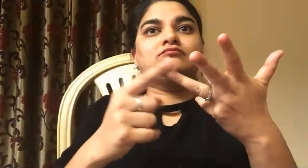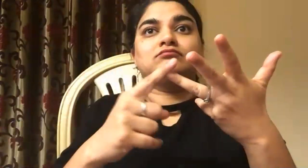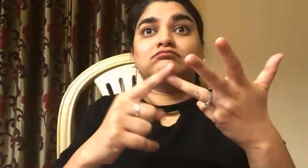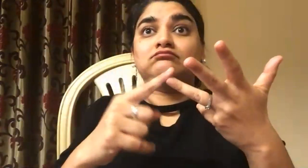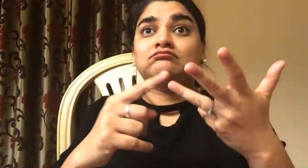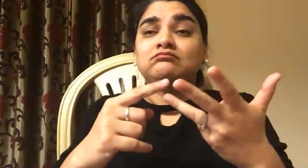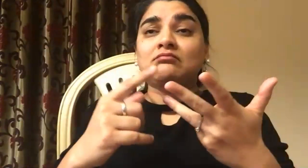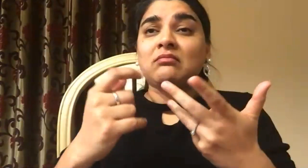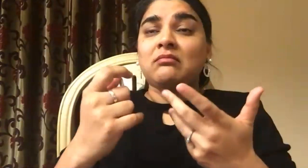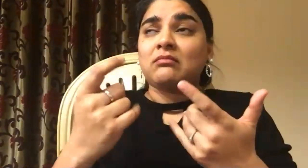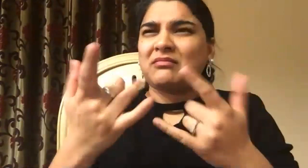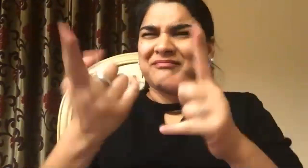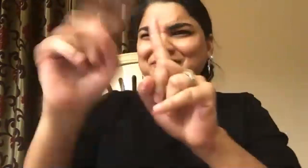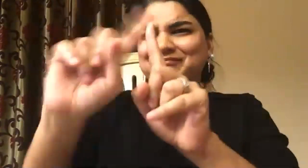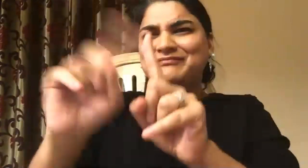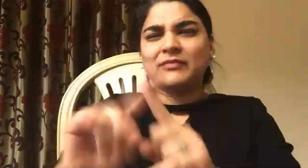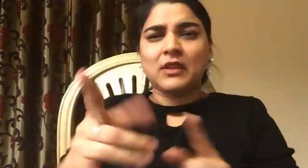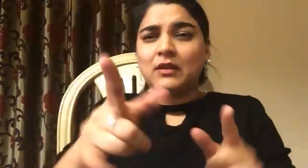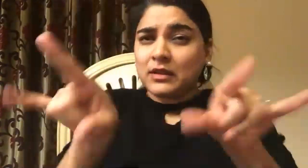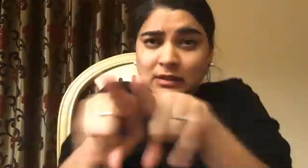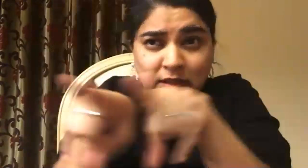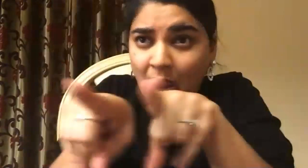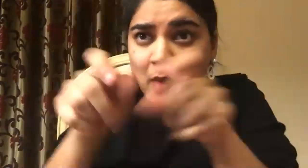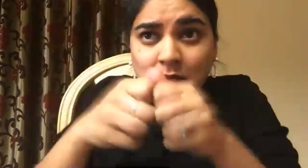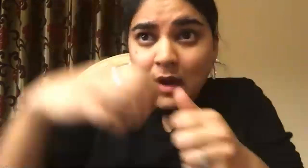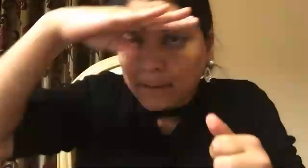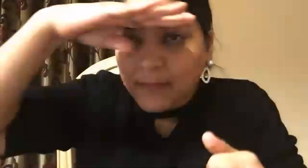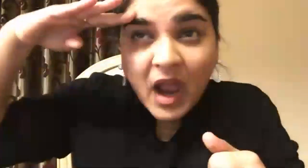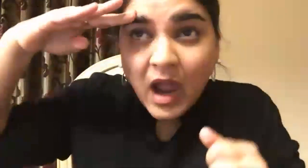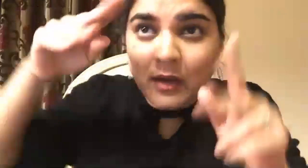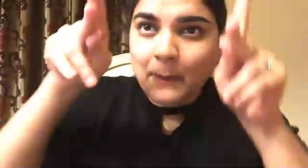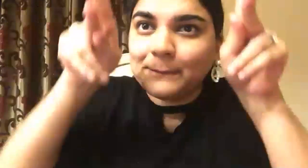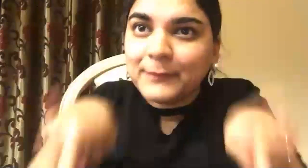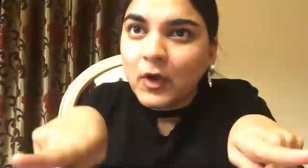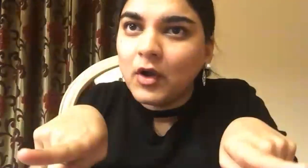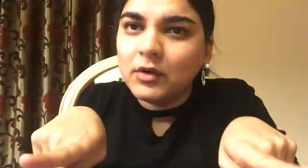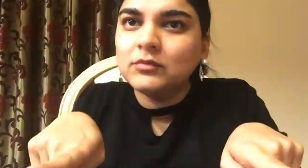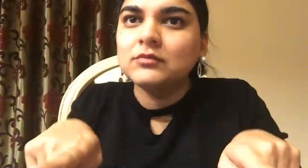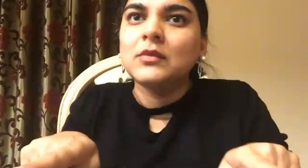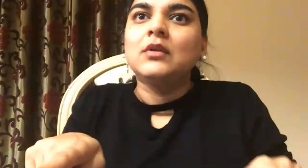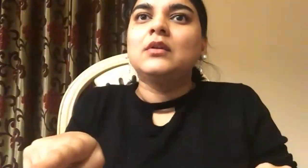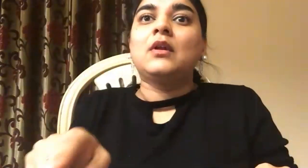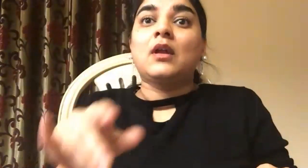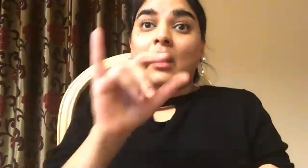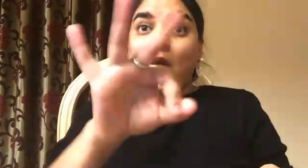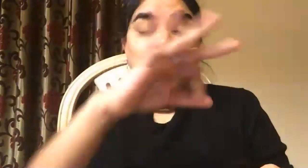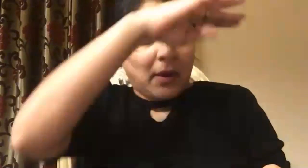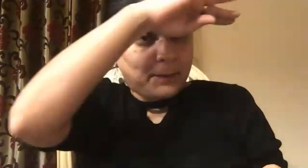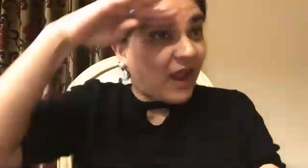same language. We're familiar with, I mean, just so many different things that we have the same. It's the same thing with a Black person as well, and that